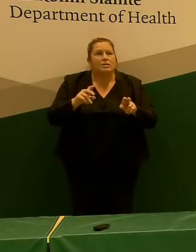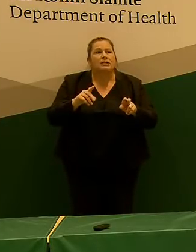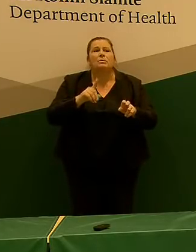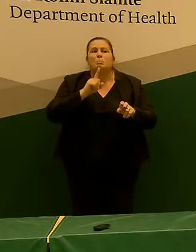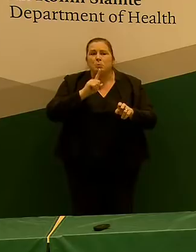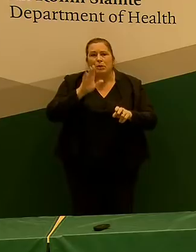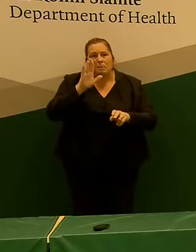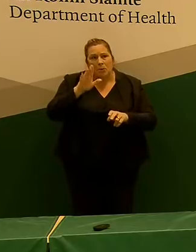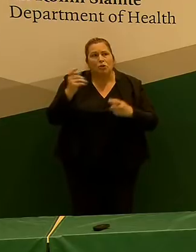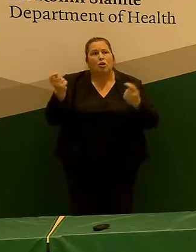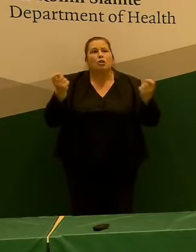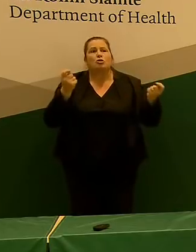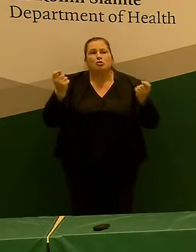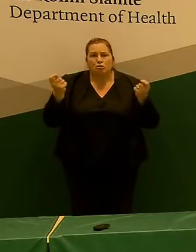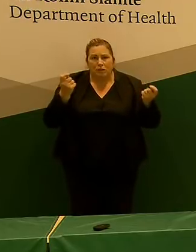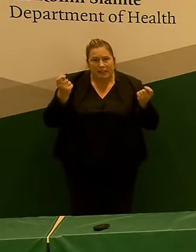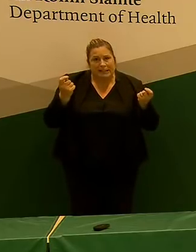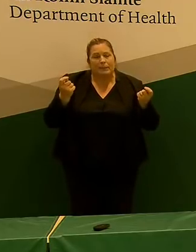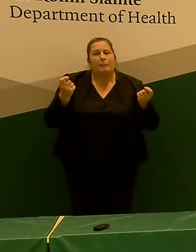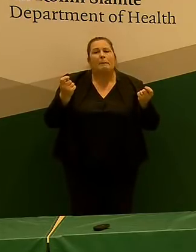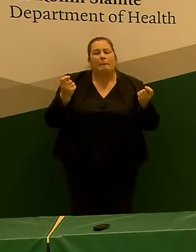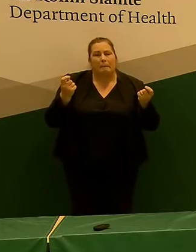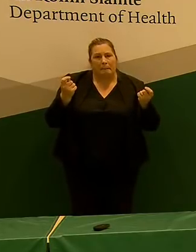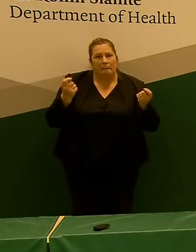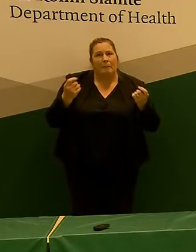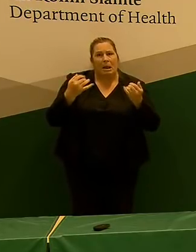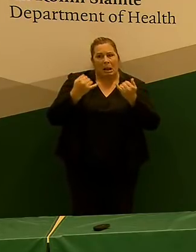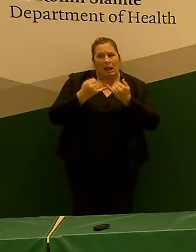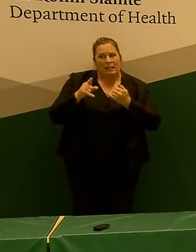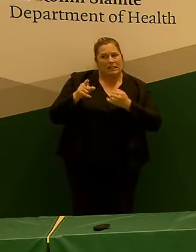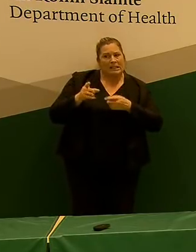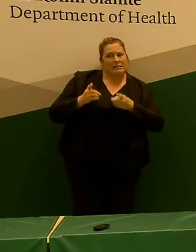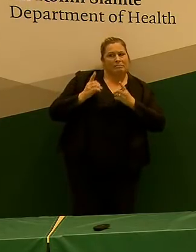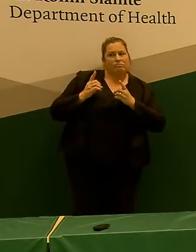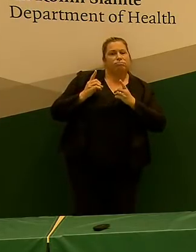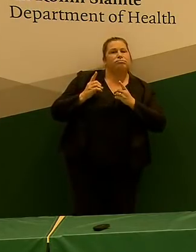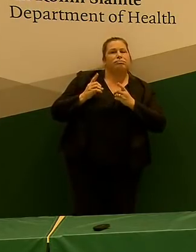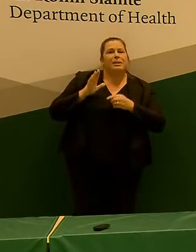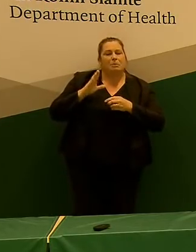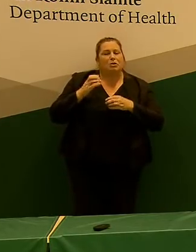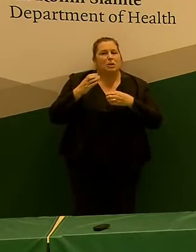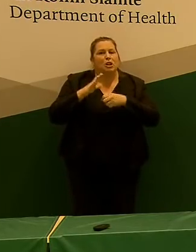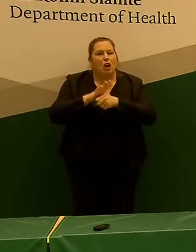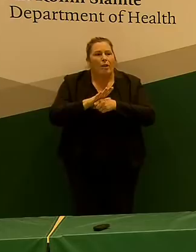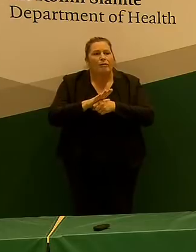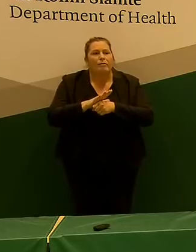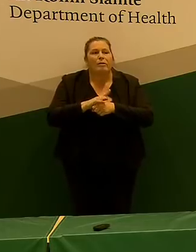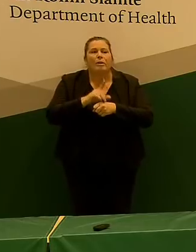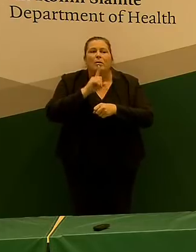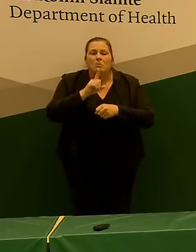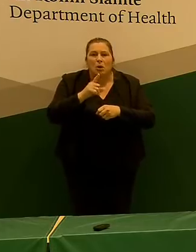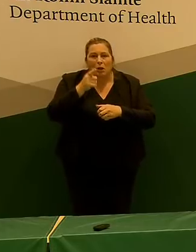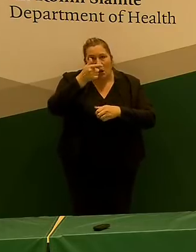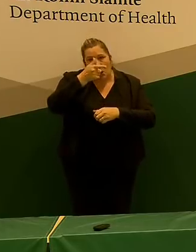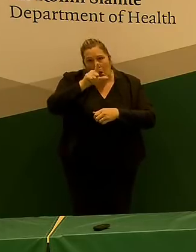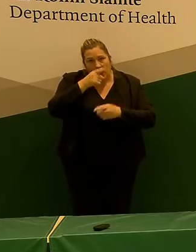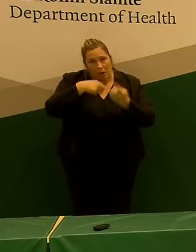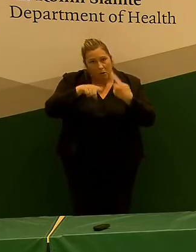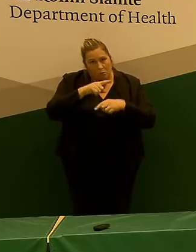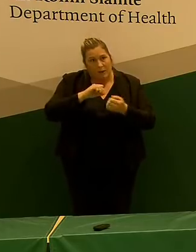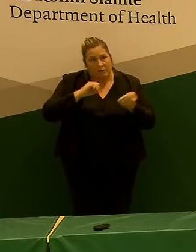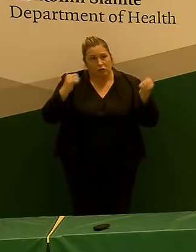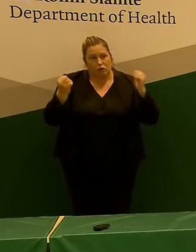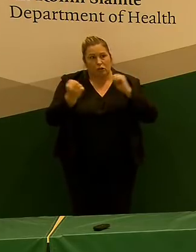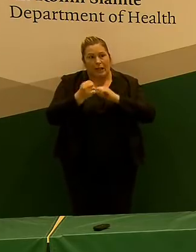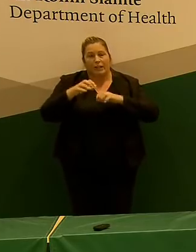you've got to treat them as a pariah. You've got to take care. Now, thankfully, we've moved to a position for now in Ireland